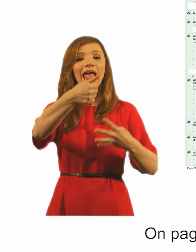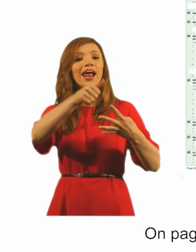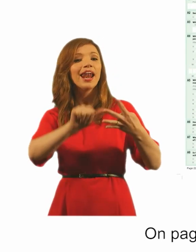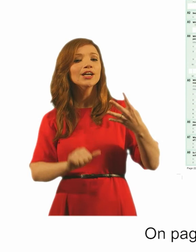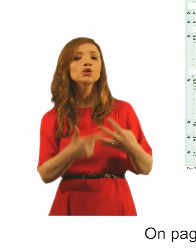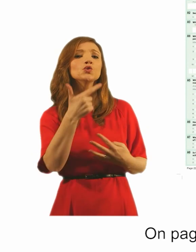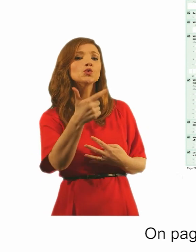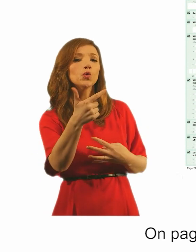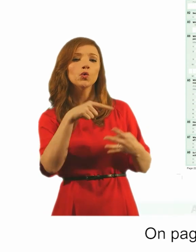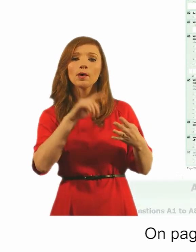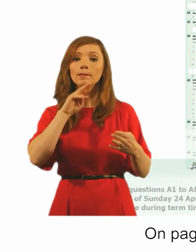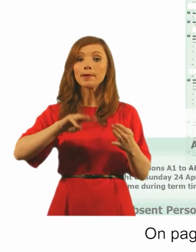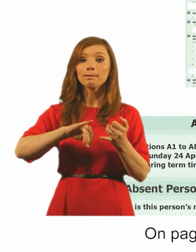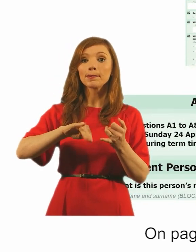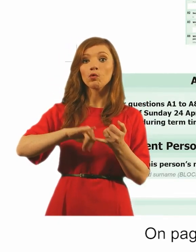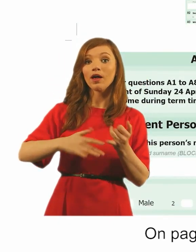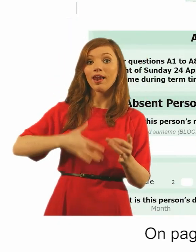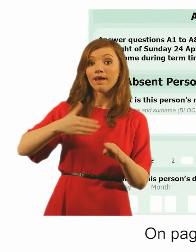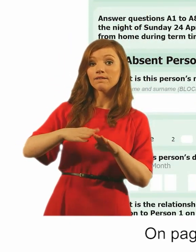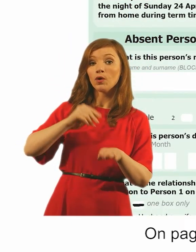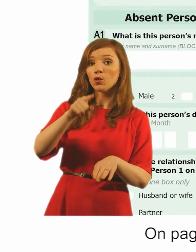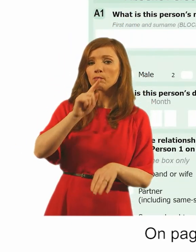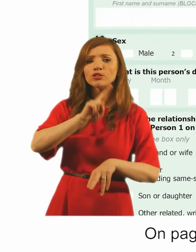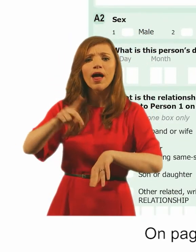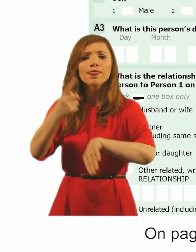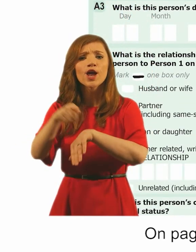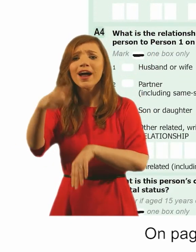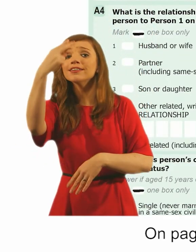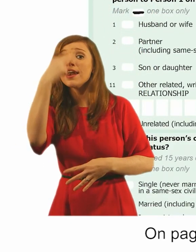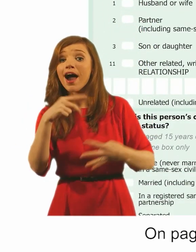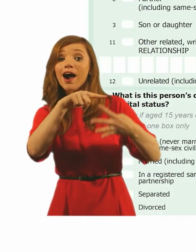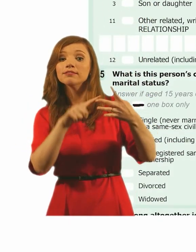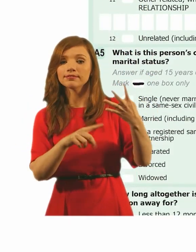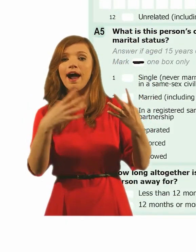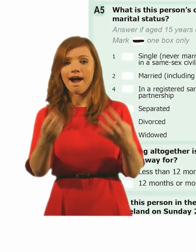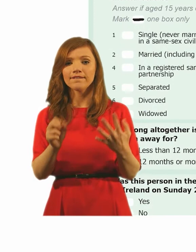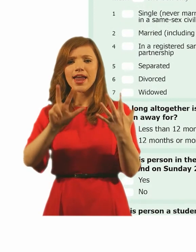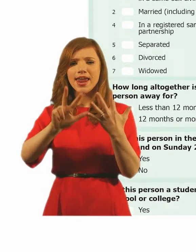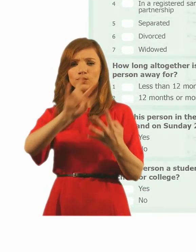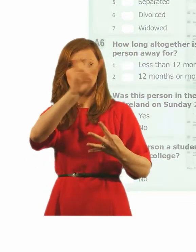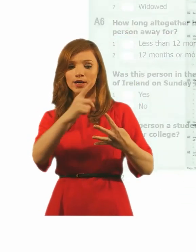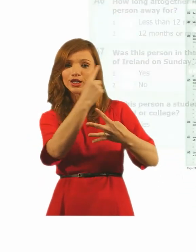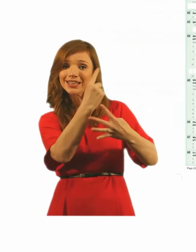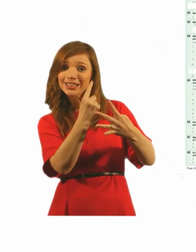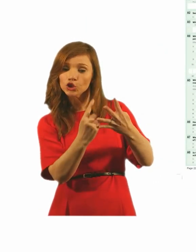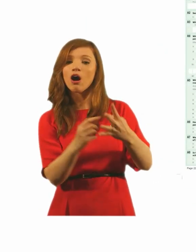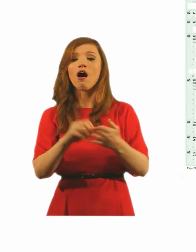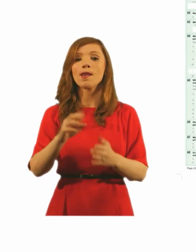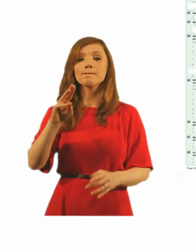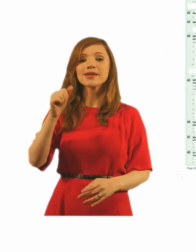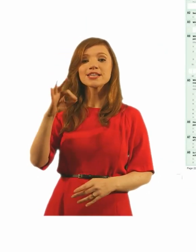On page 22, there are 8 questions for each person who usually lives with you, but who is absent on census